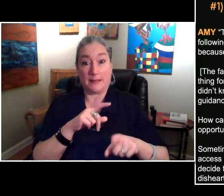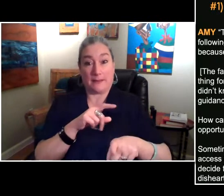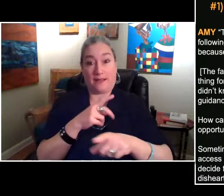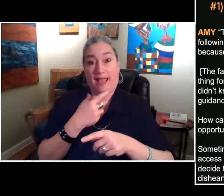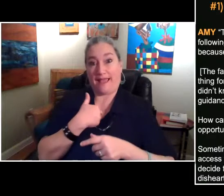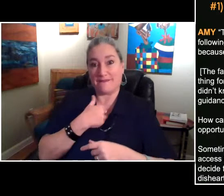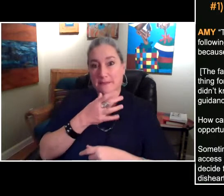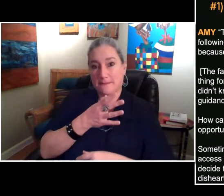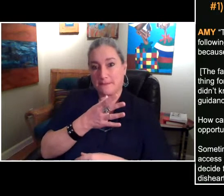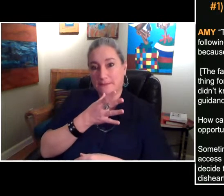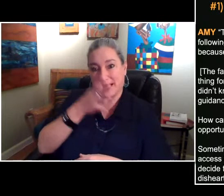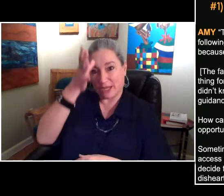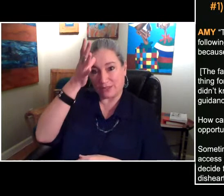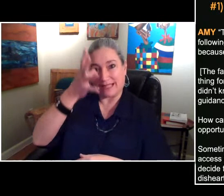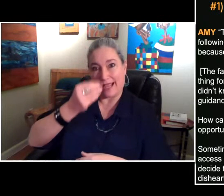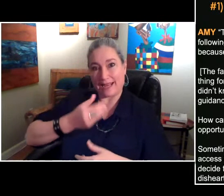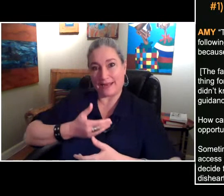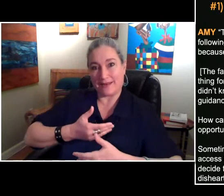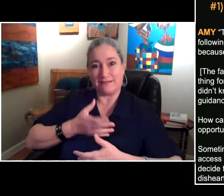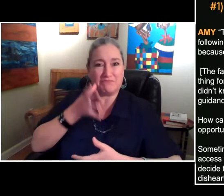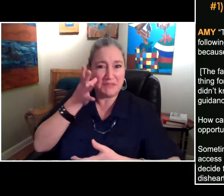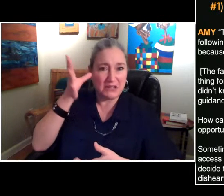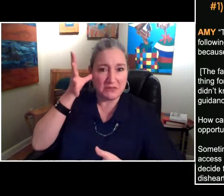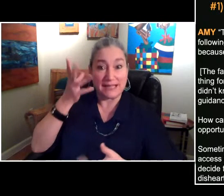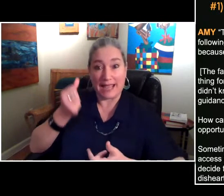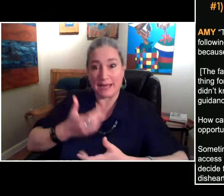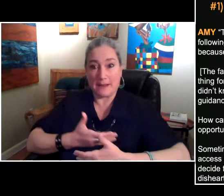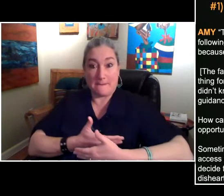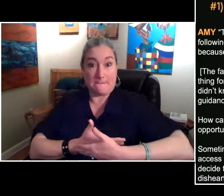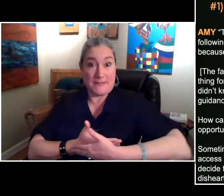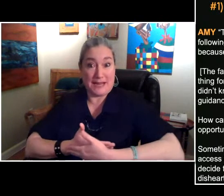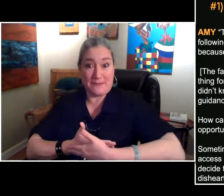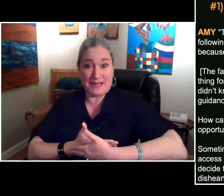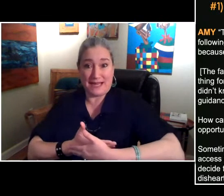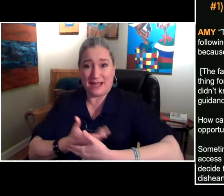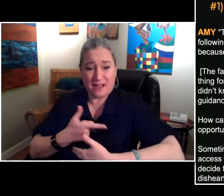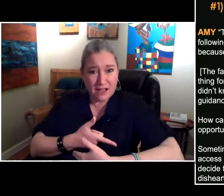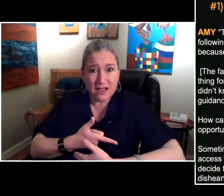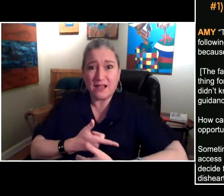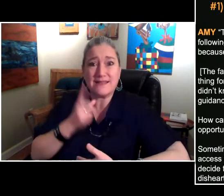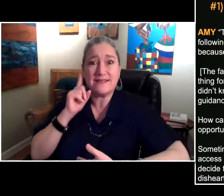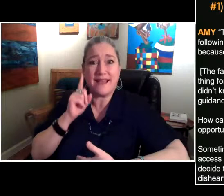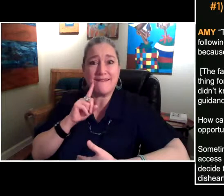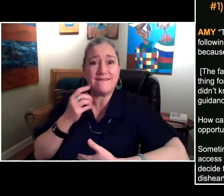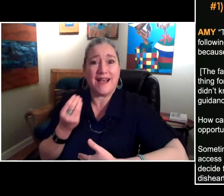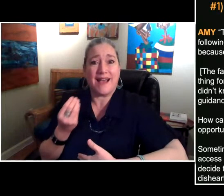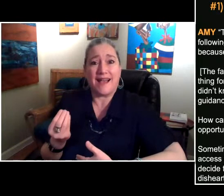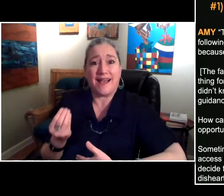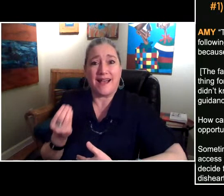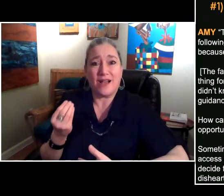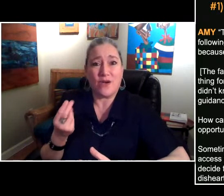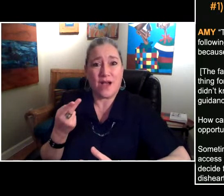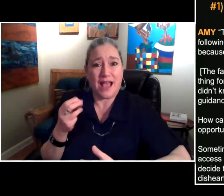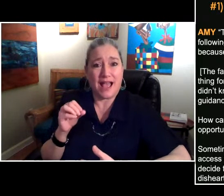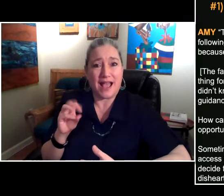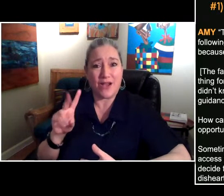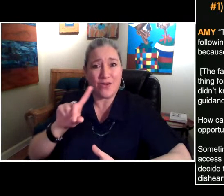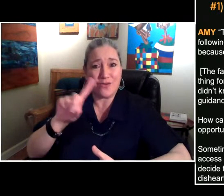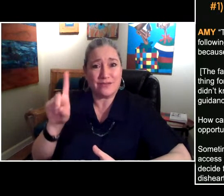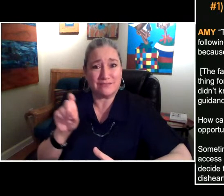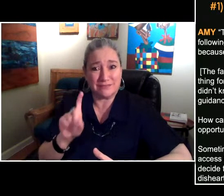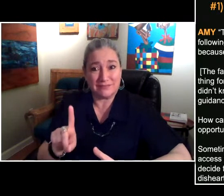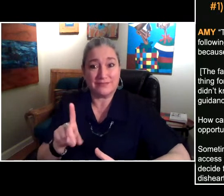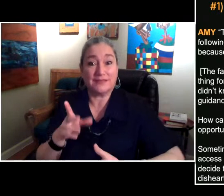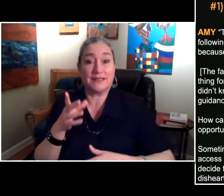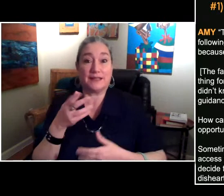their stethoscope at the ready. And then you have the parents with their baby. And